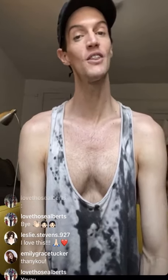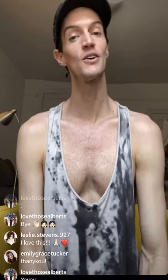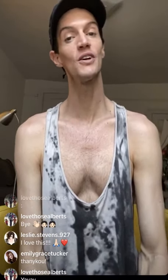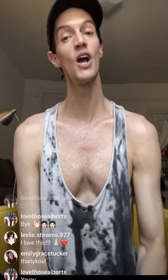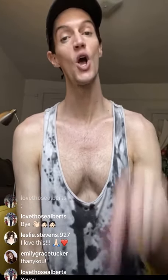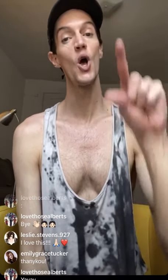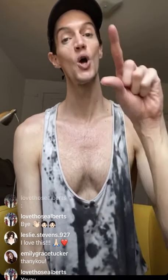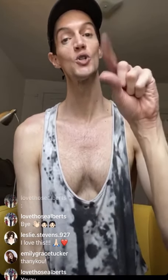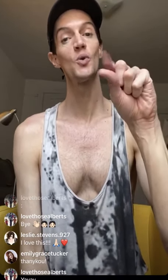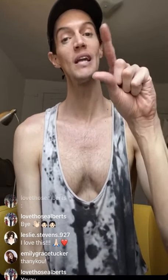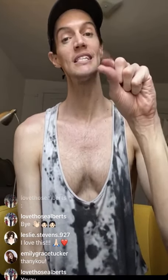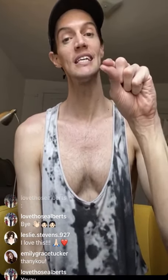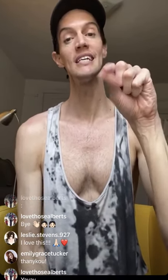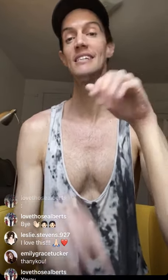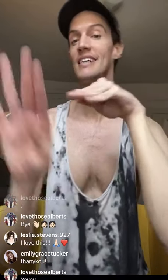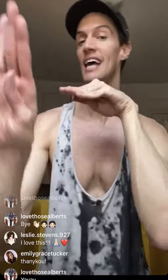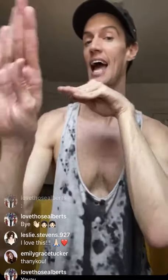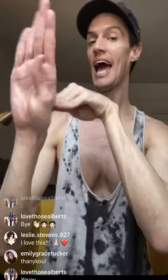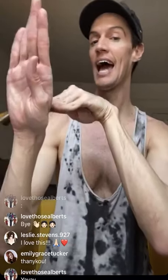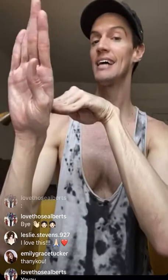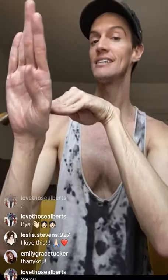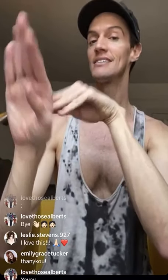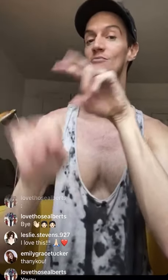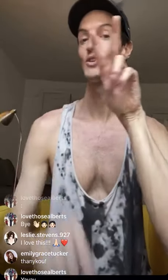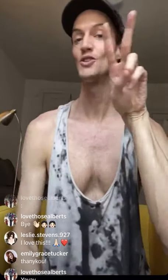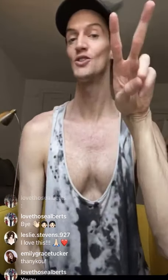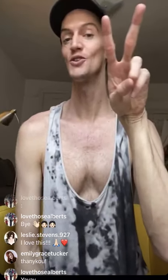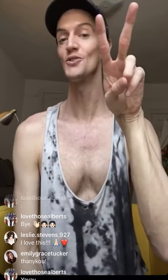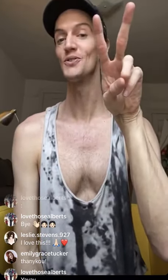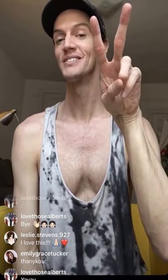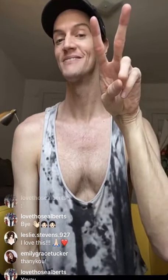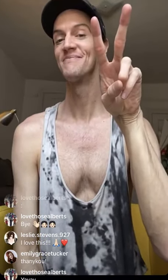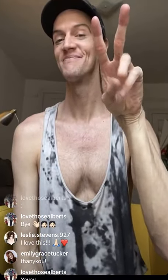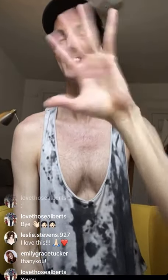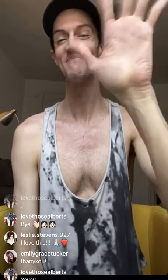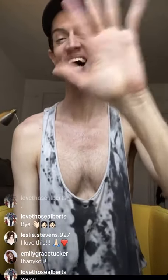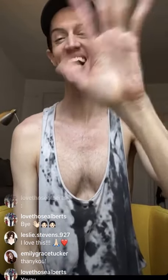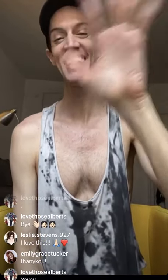another 20 at 2. Bye.